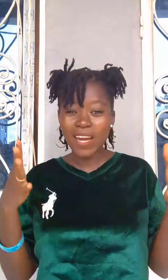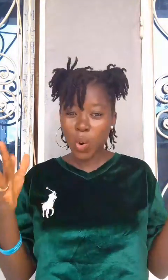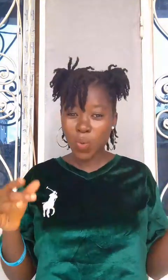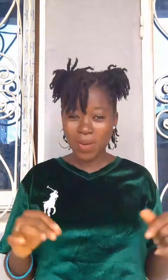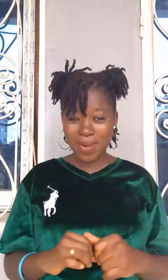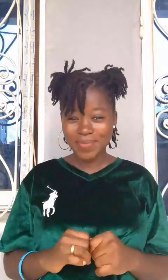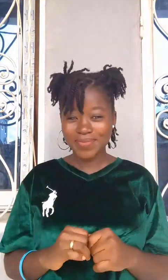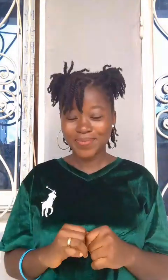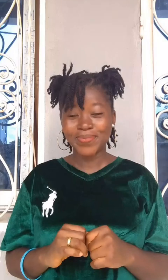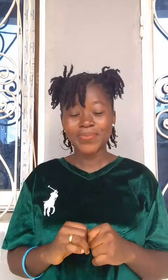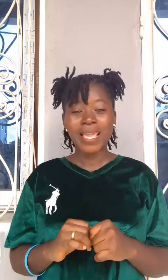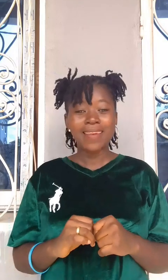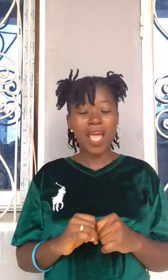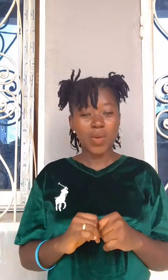and women. Now,